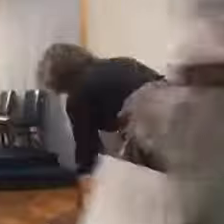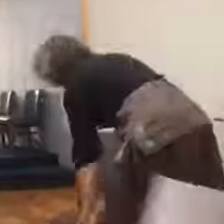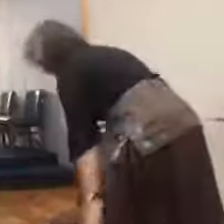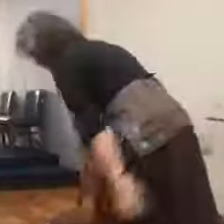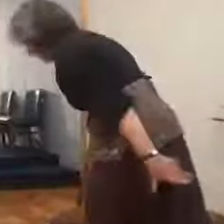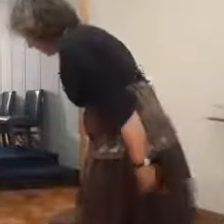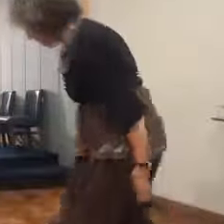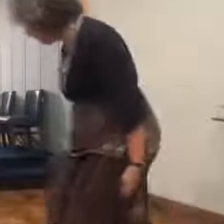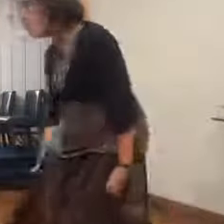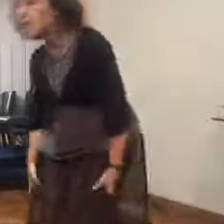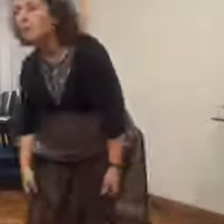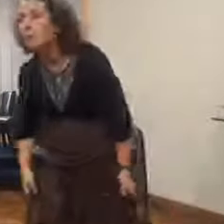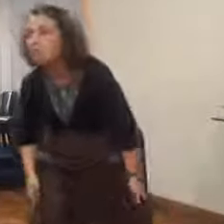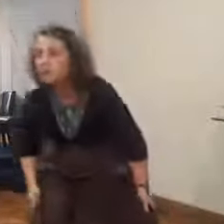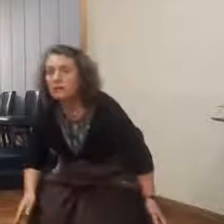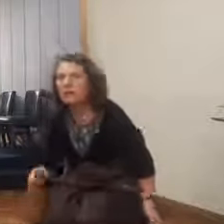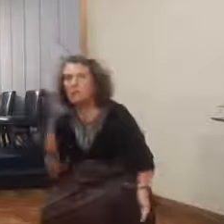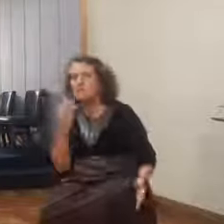Bibles with